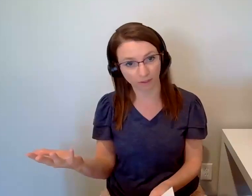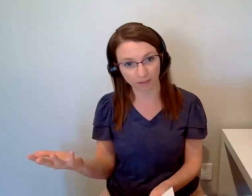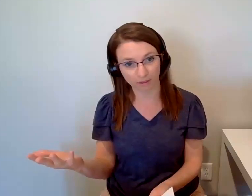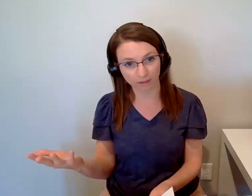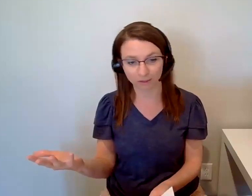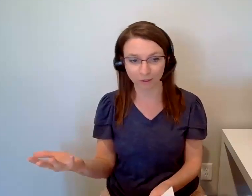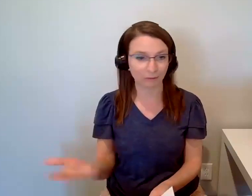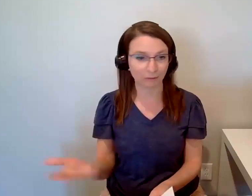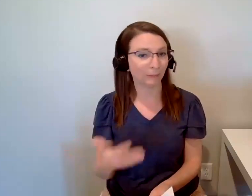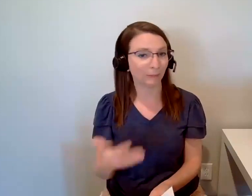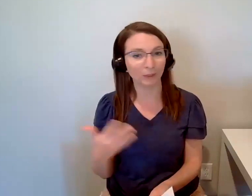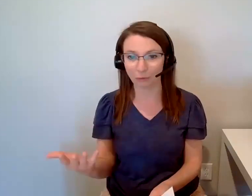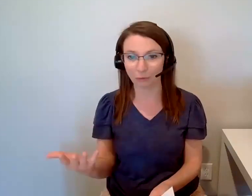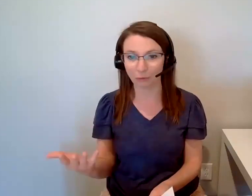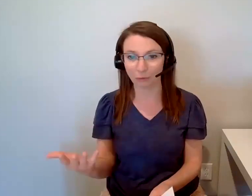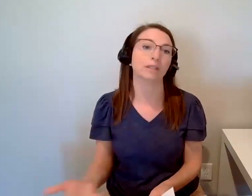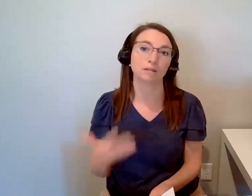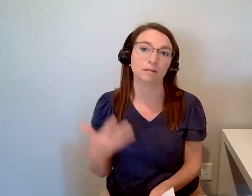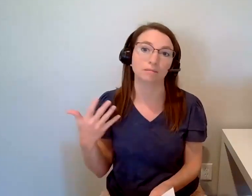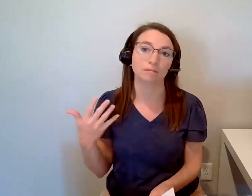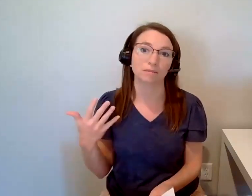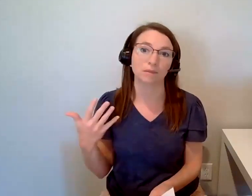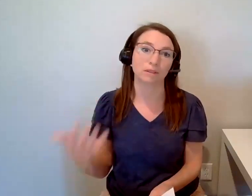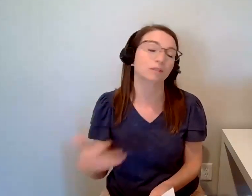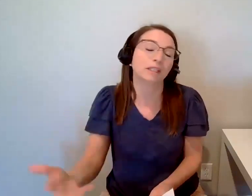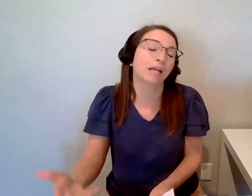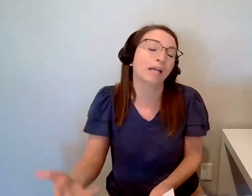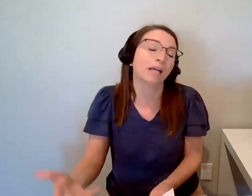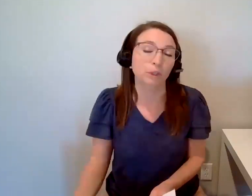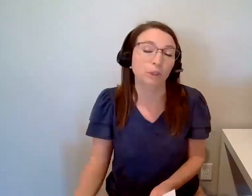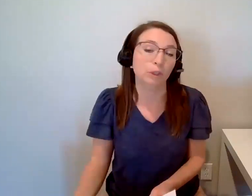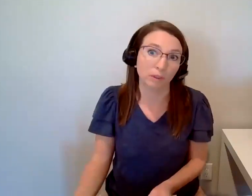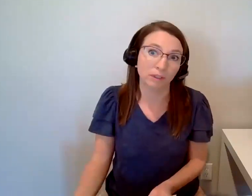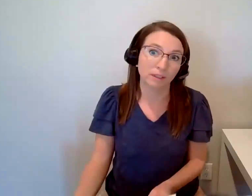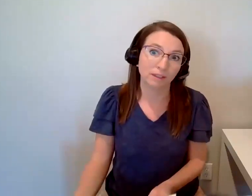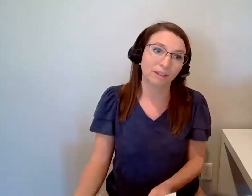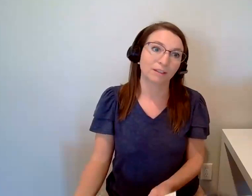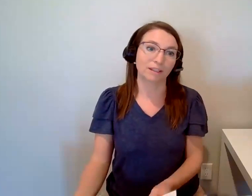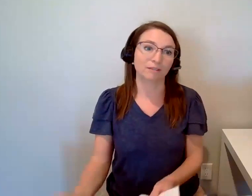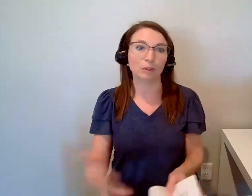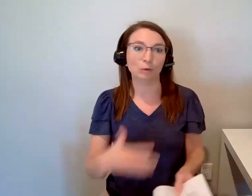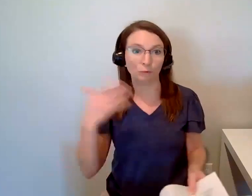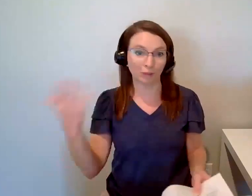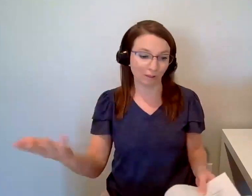for this, so it's up to you, but it's only going to help you if you,